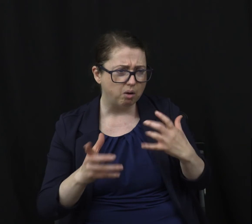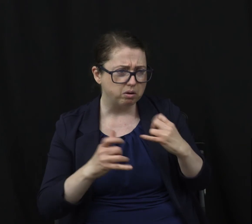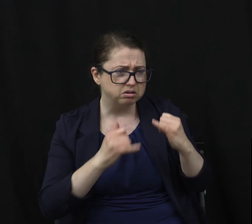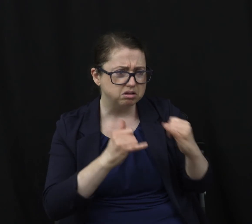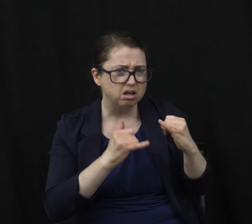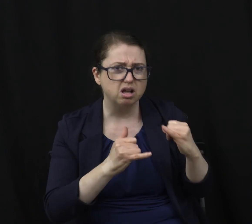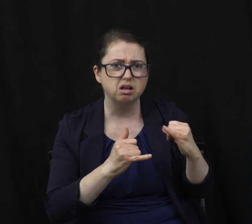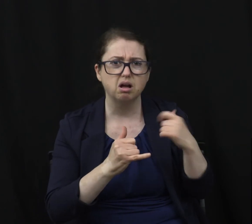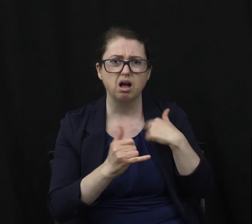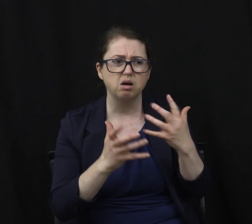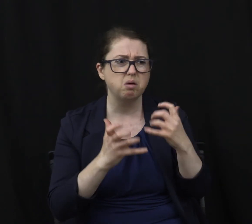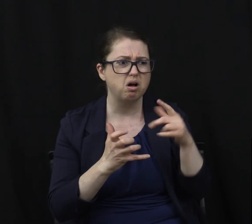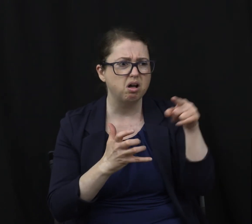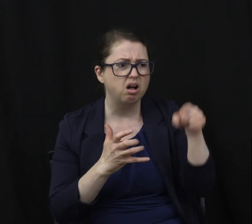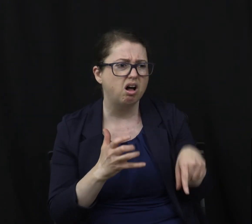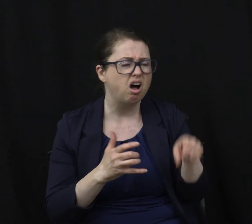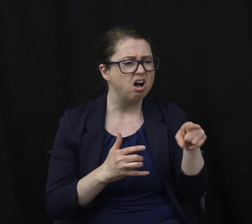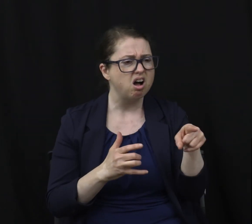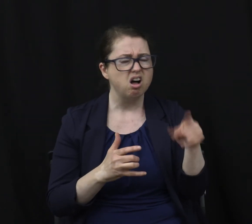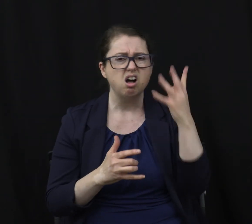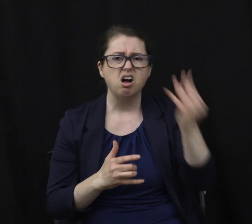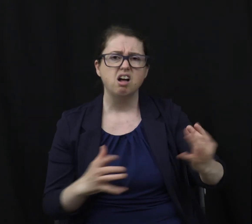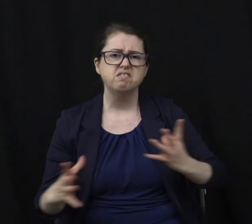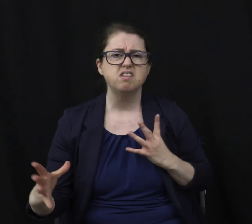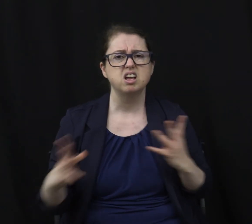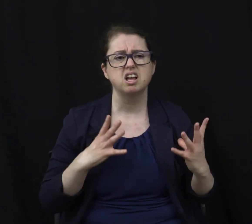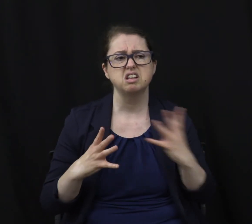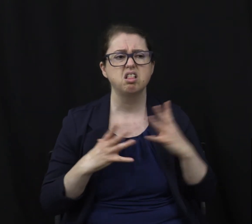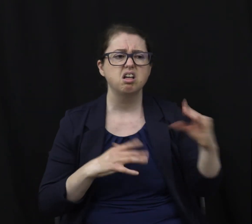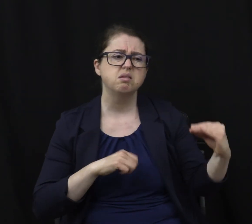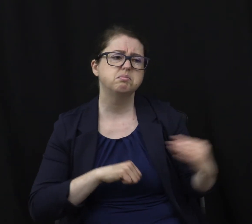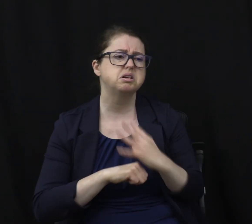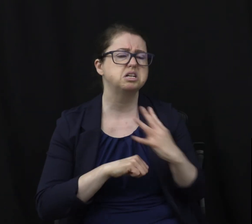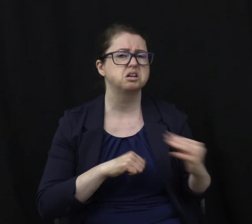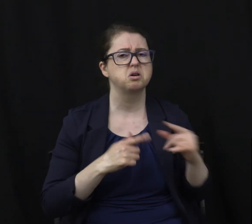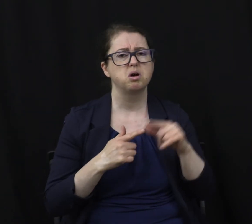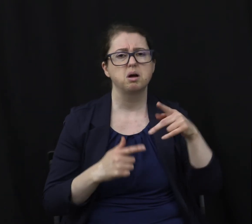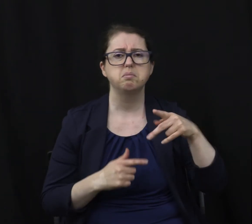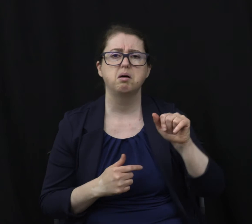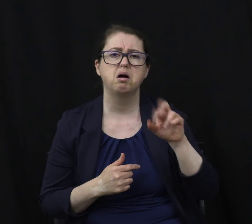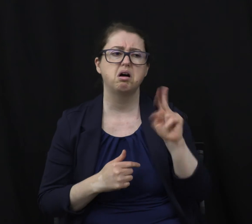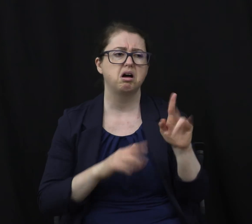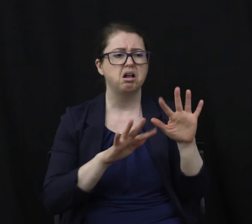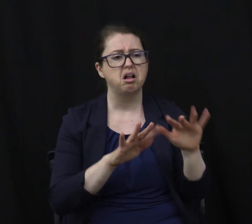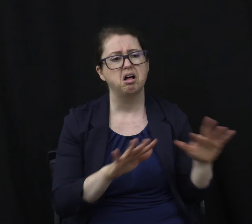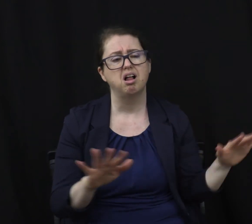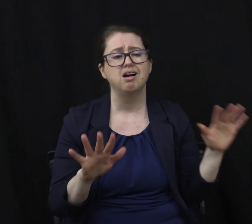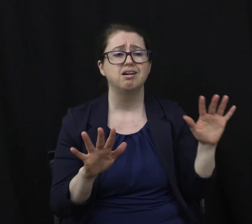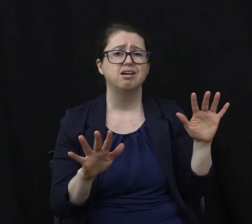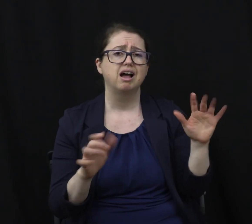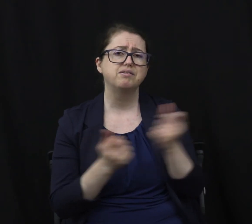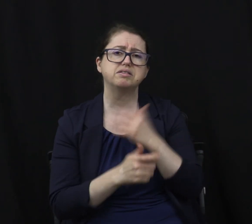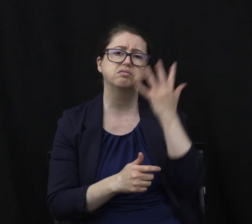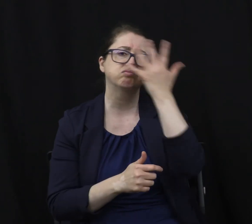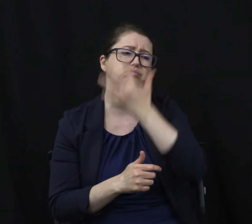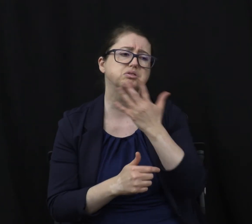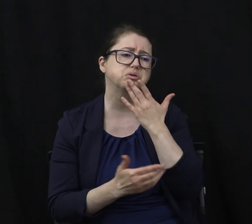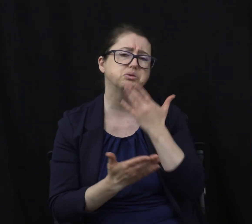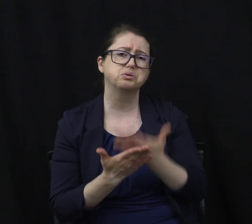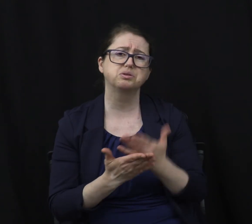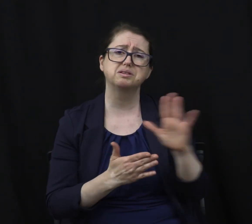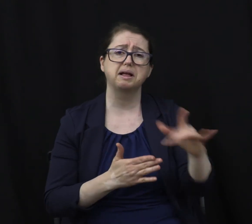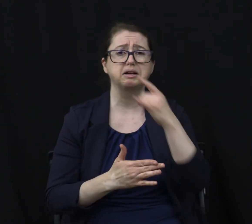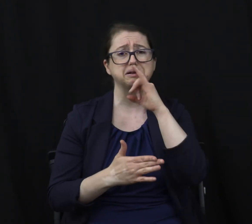on vacation, at the beach or at the park, and everything looks so good. Their kids are so clean and